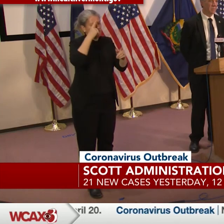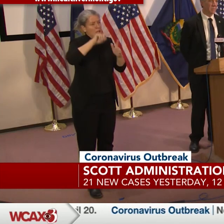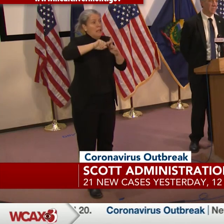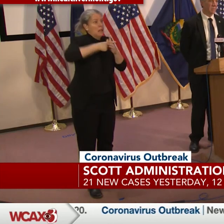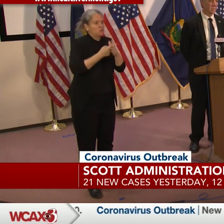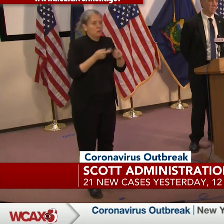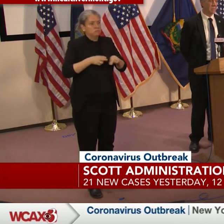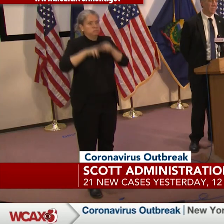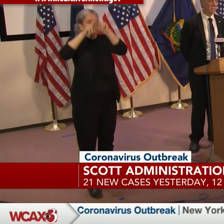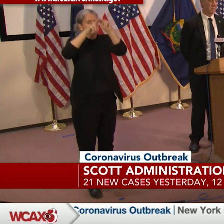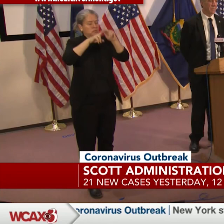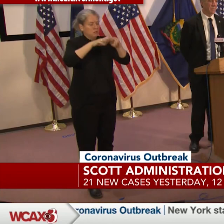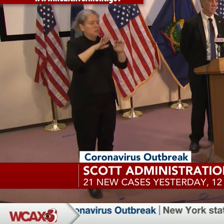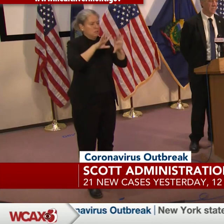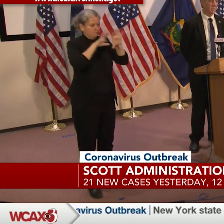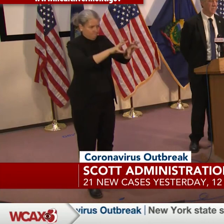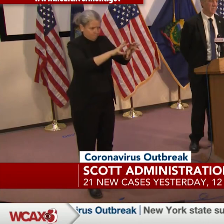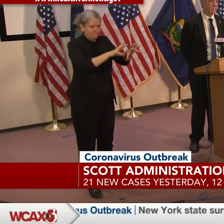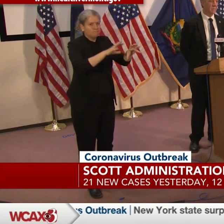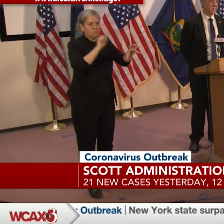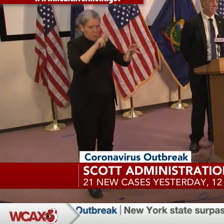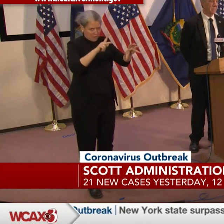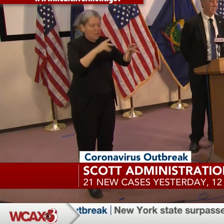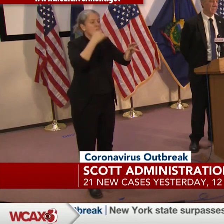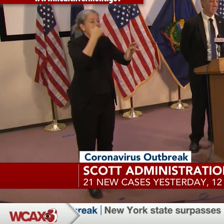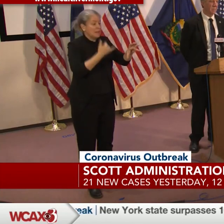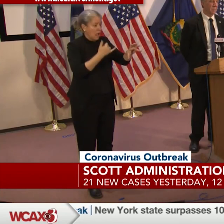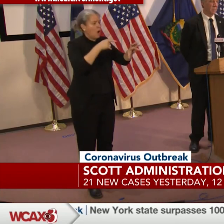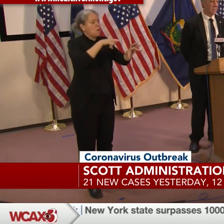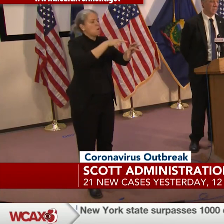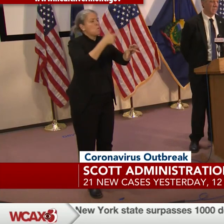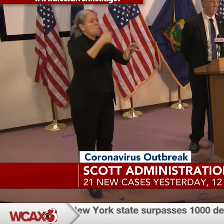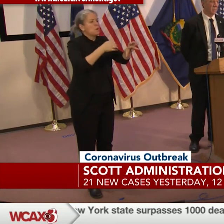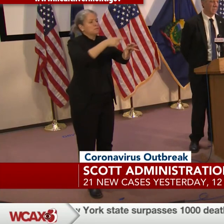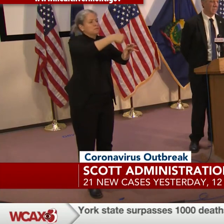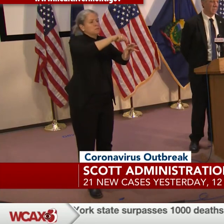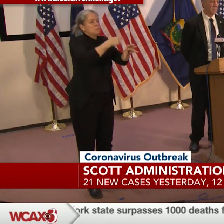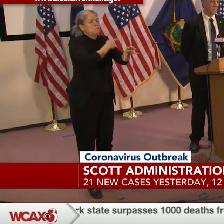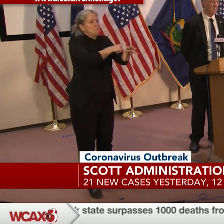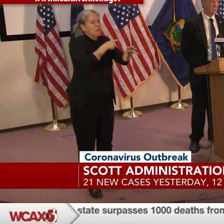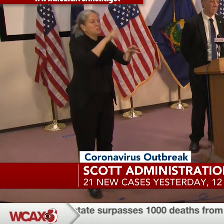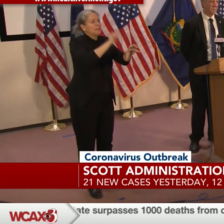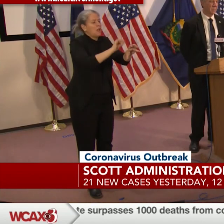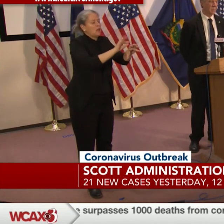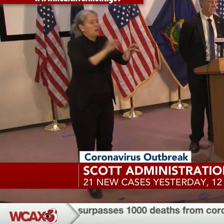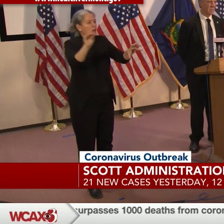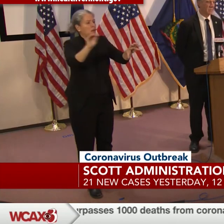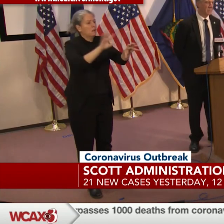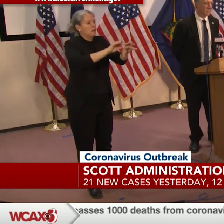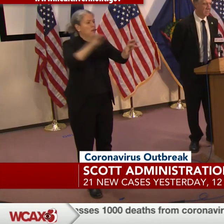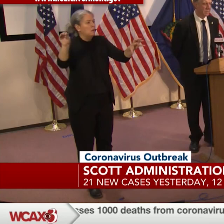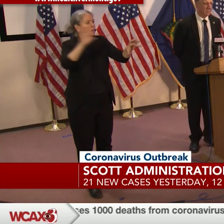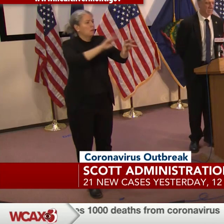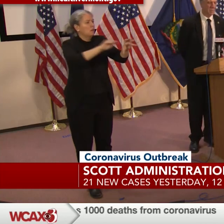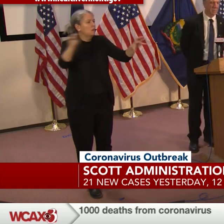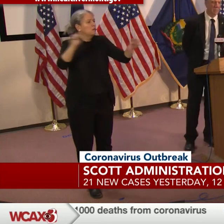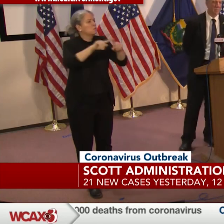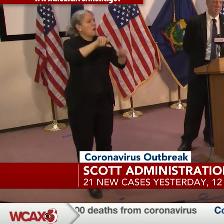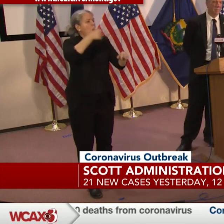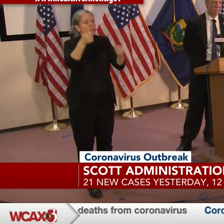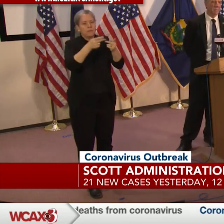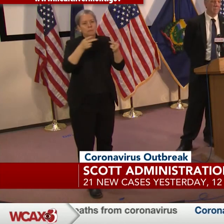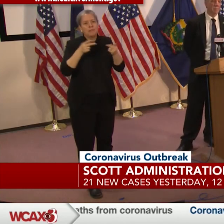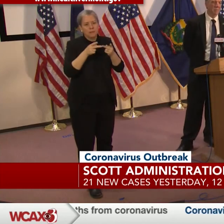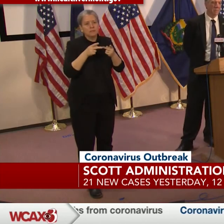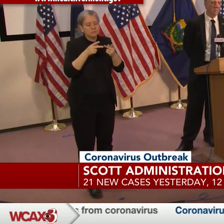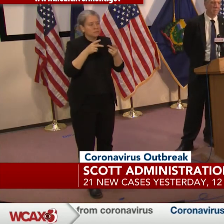surge and their hospital service area. If it goes beyond that hospital surge area, then